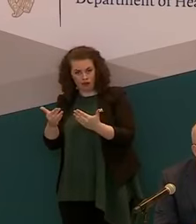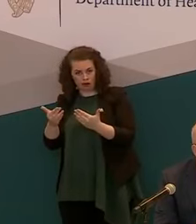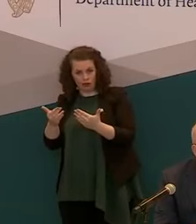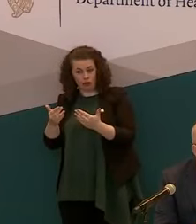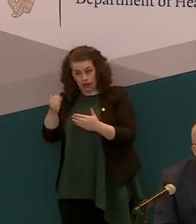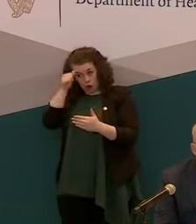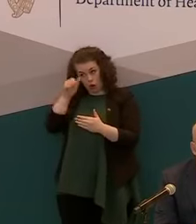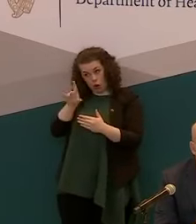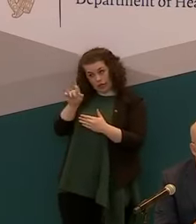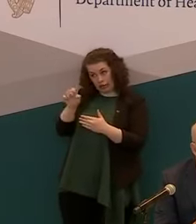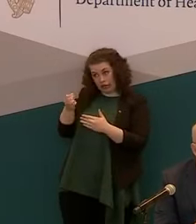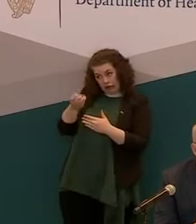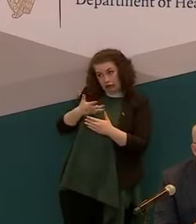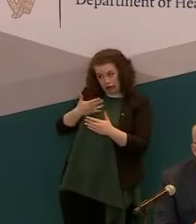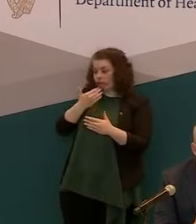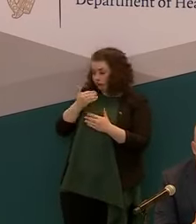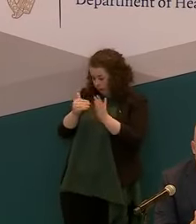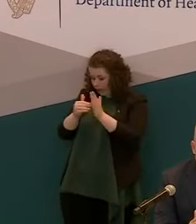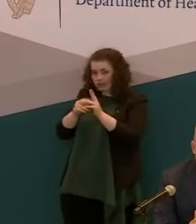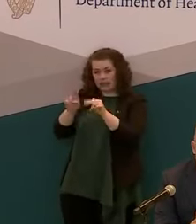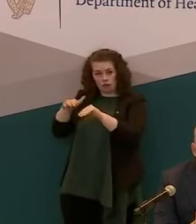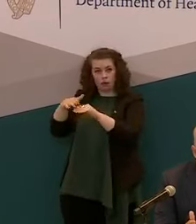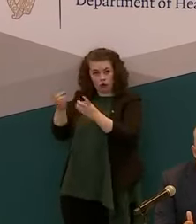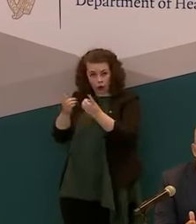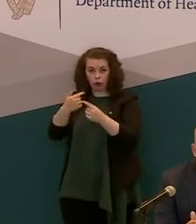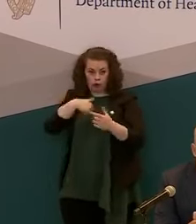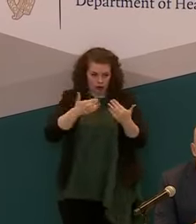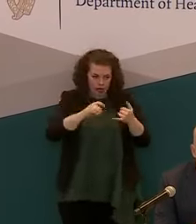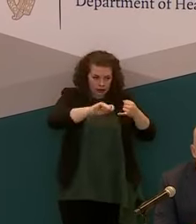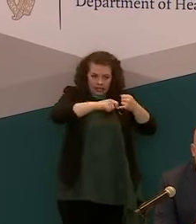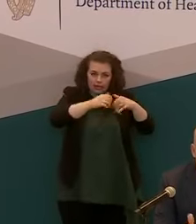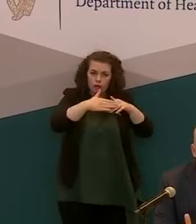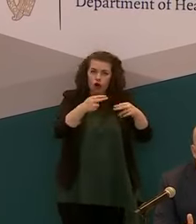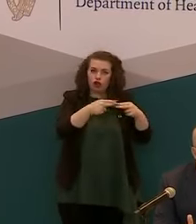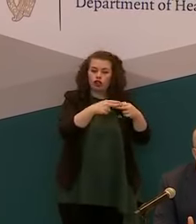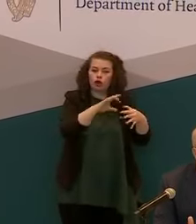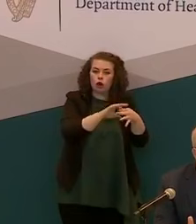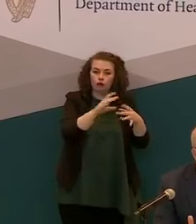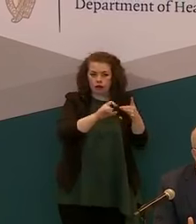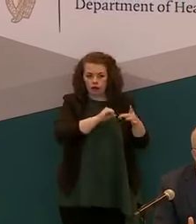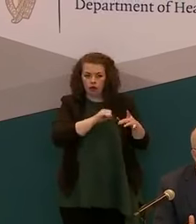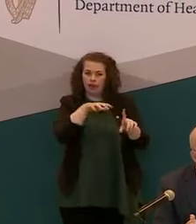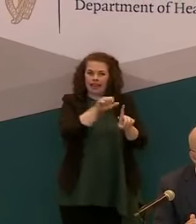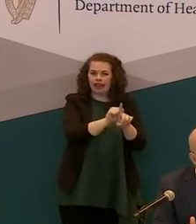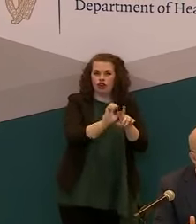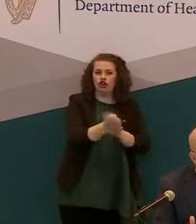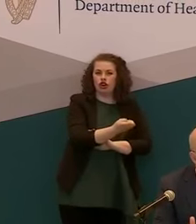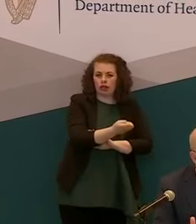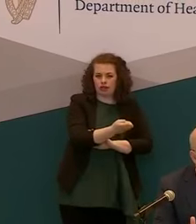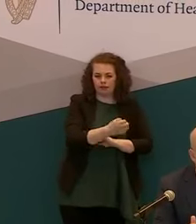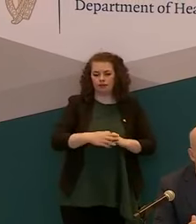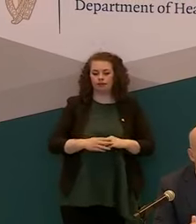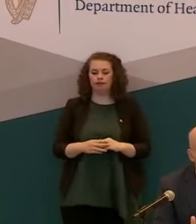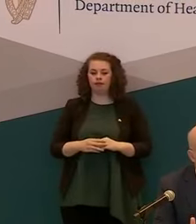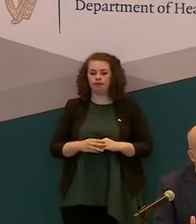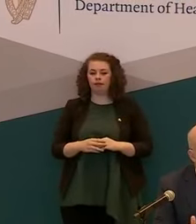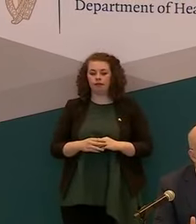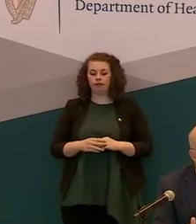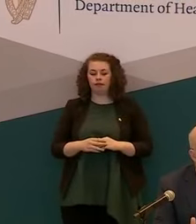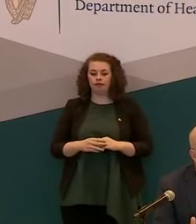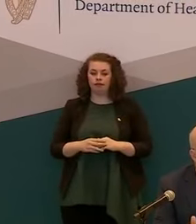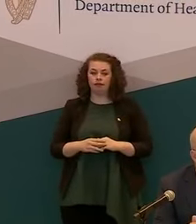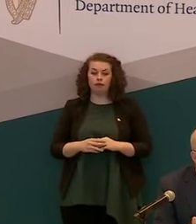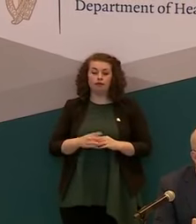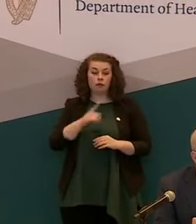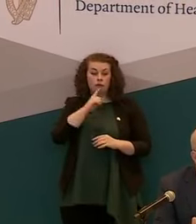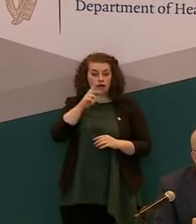in recent days. So that will be the strategy, and it follows the perfectly appropriate strategy of, in the first instance, we need to